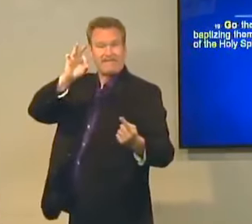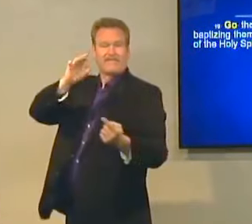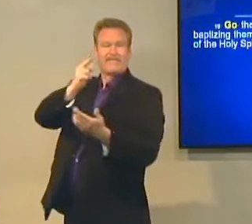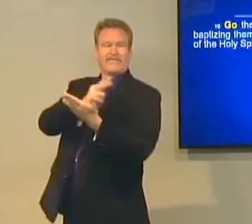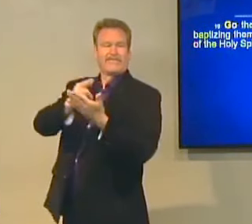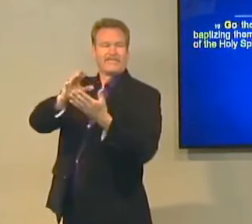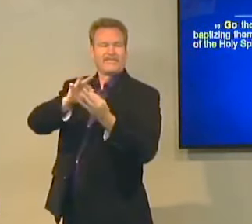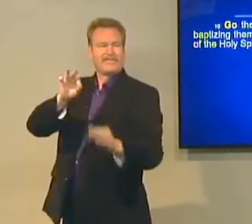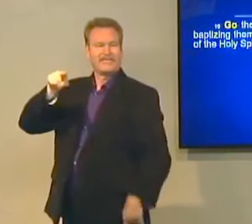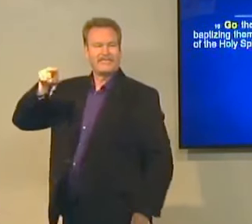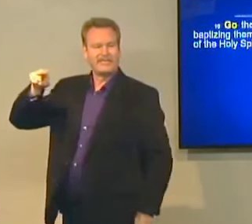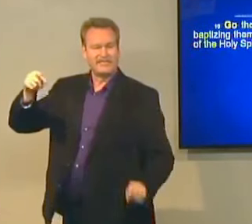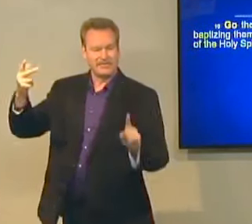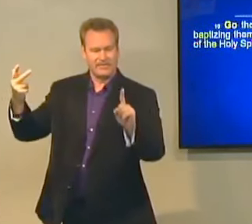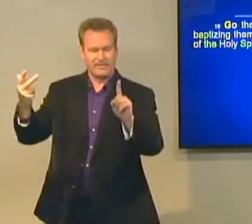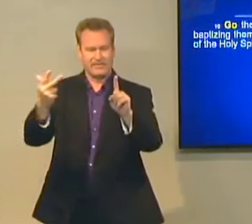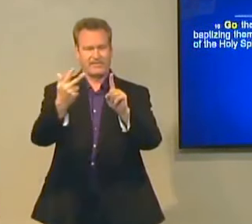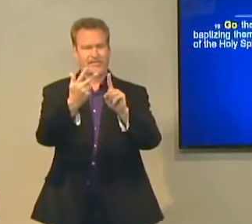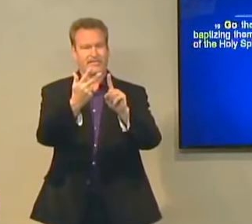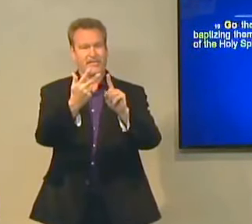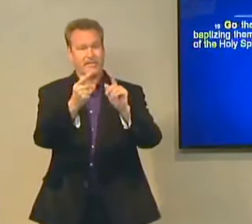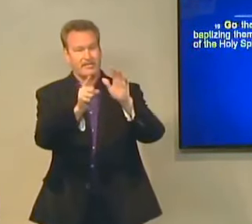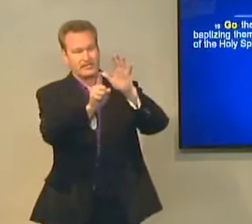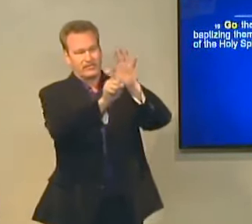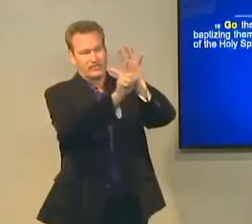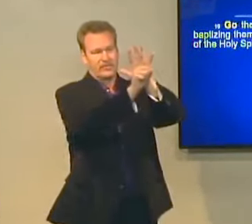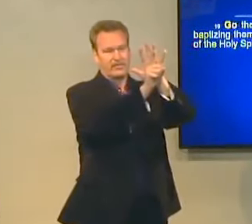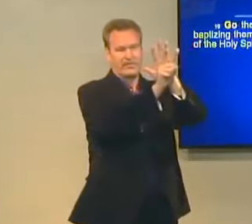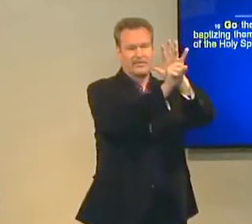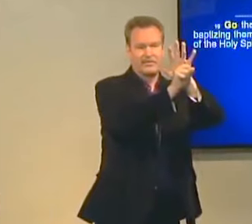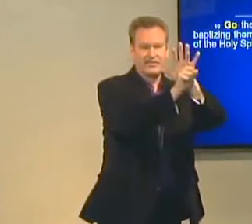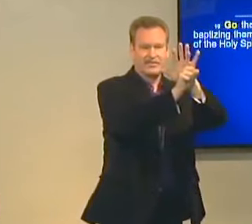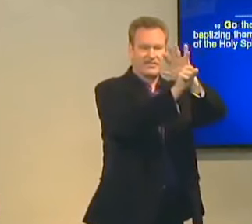Ghost Holy Spirit because God is leading one